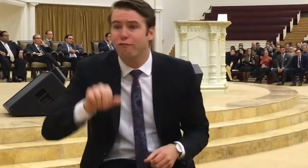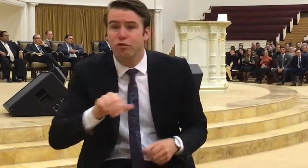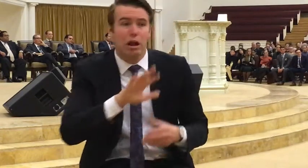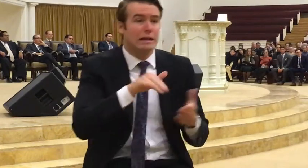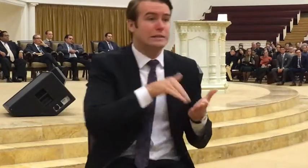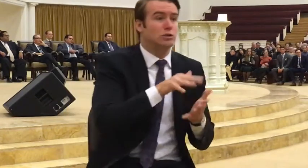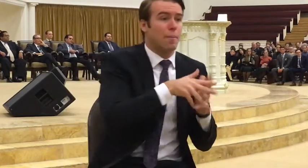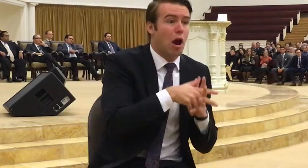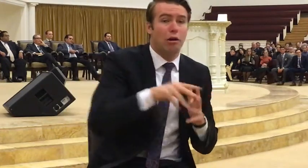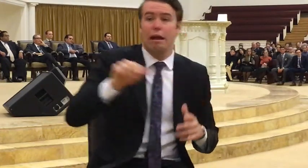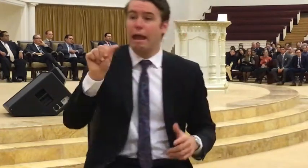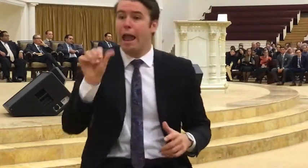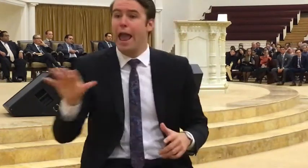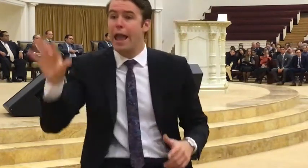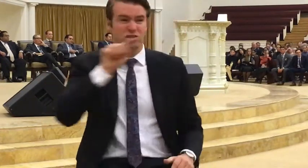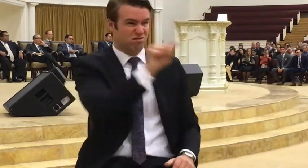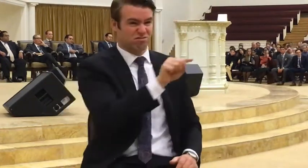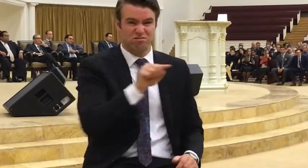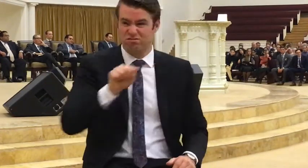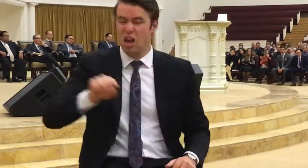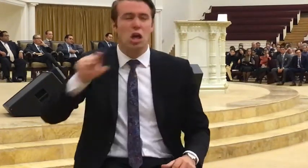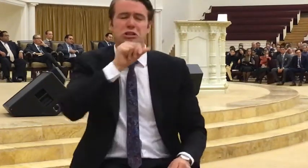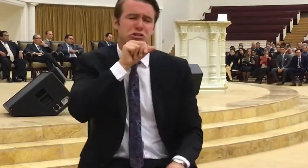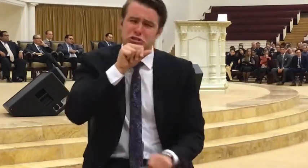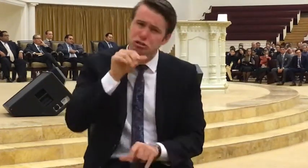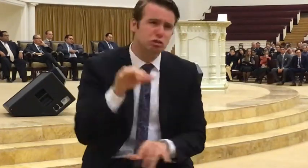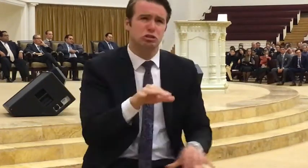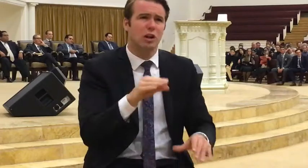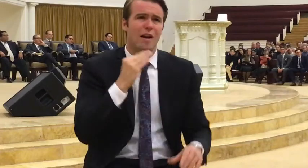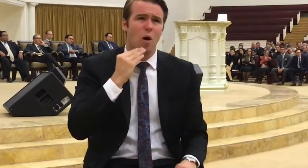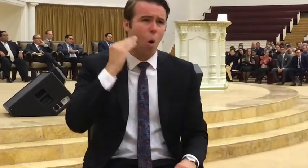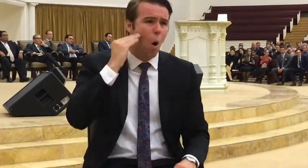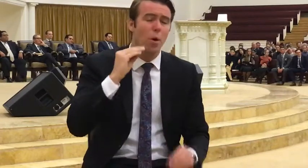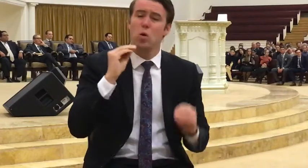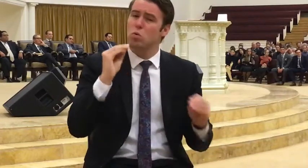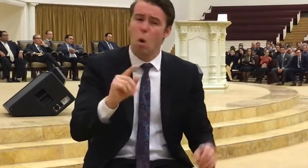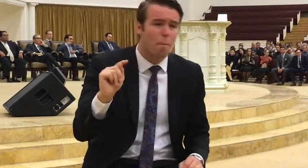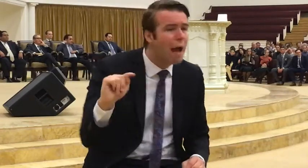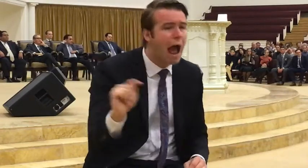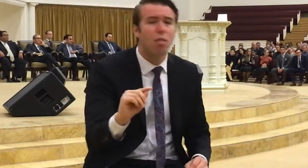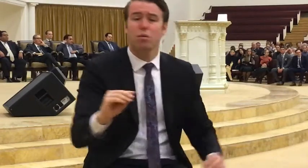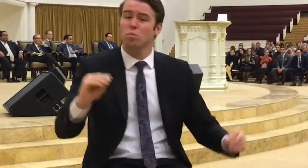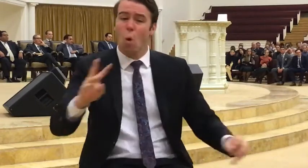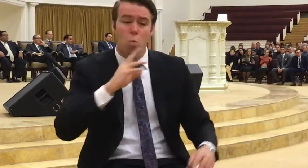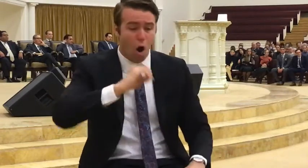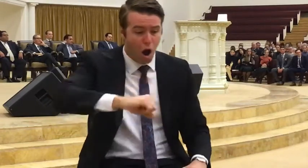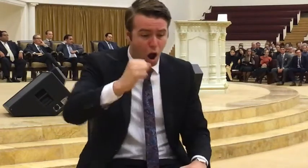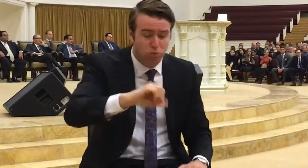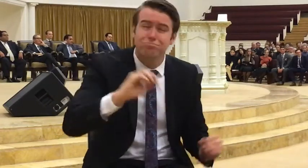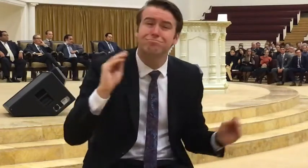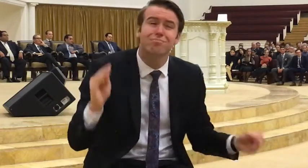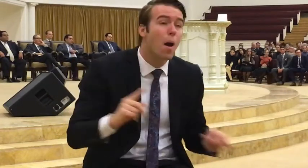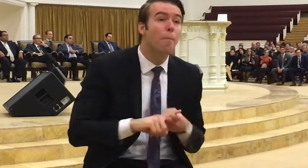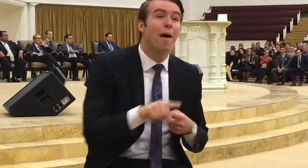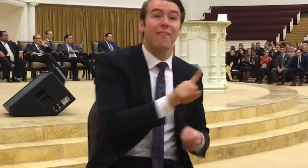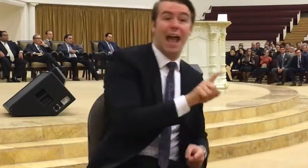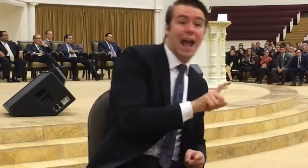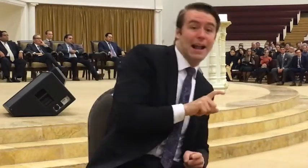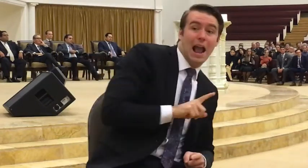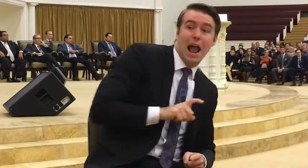in Asia, I watch them come out of dirt floors with no bathrooms, no running water, and they come out in their